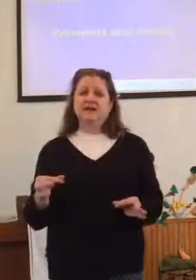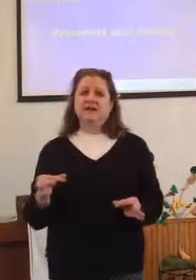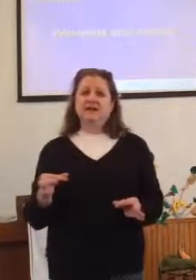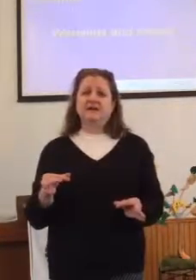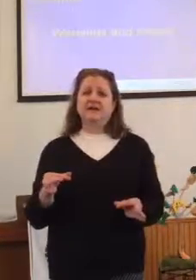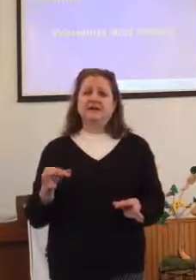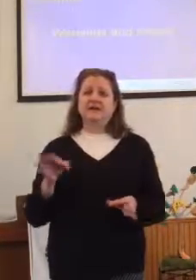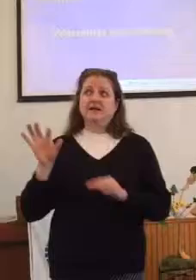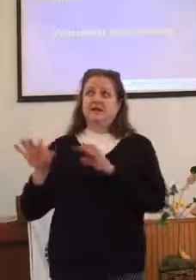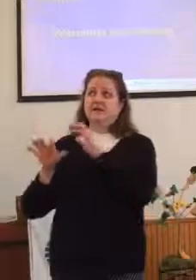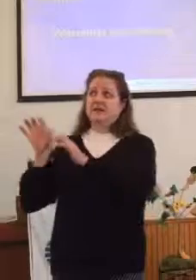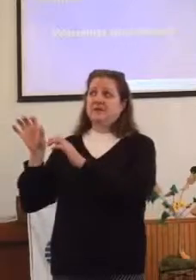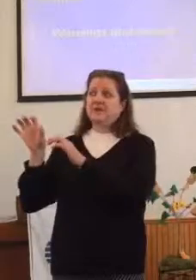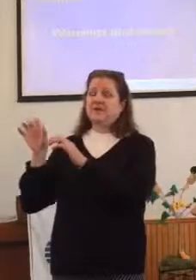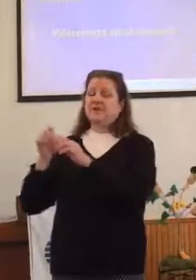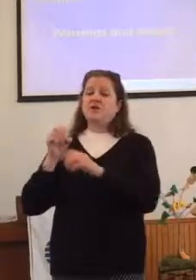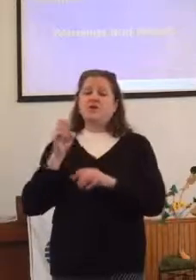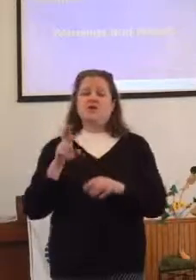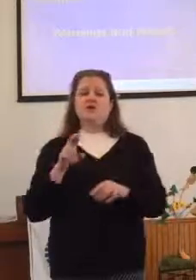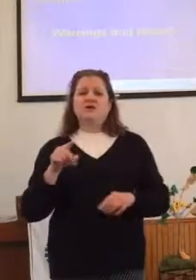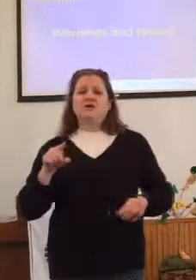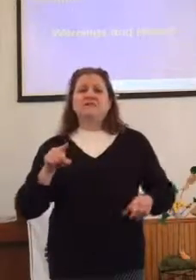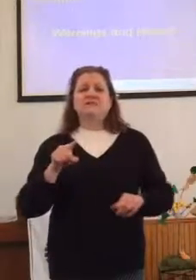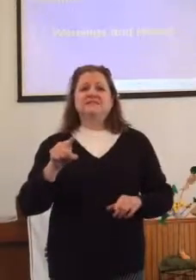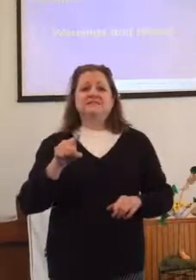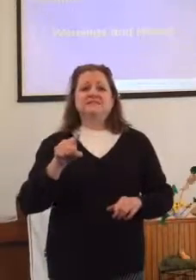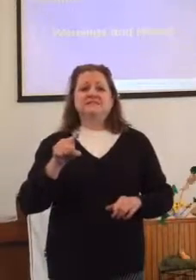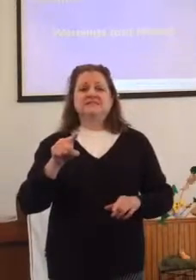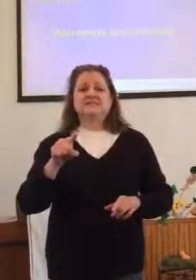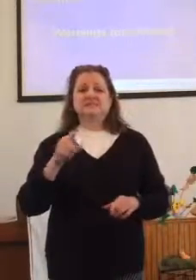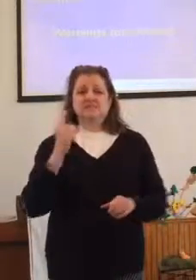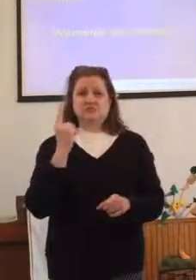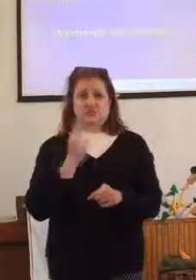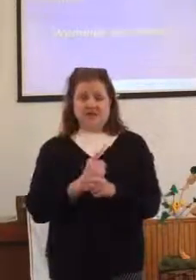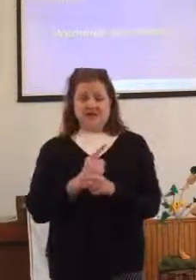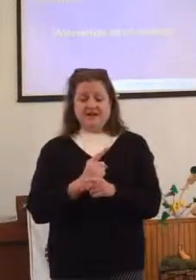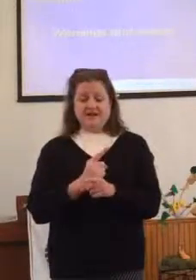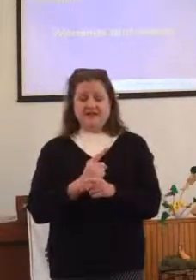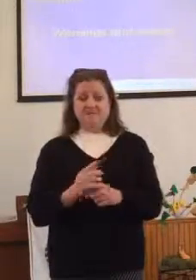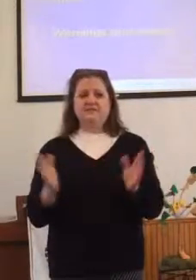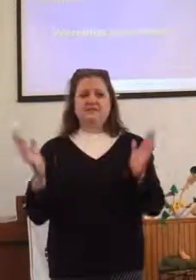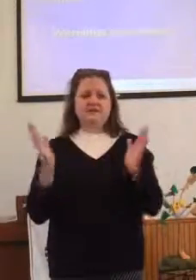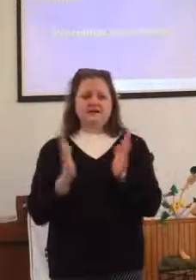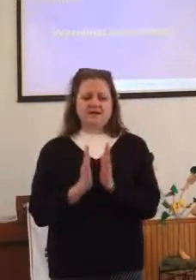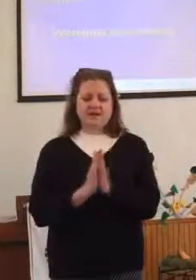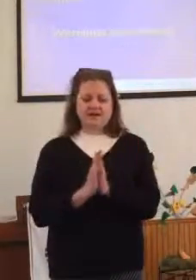is the right thing to do. Amen? Amen.